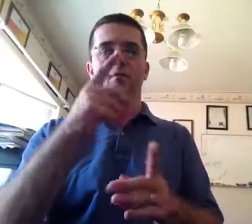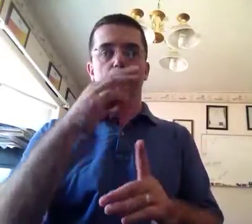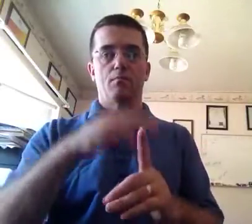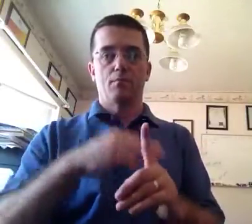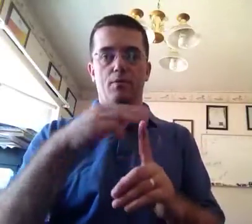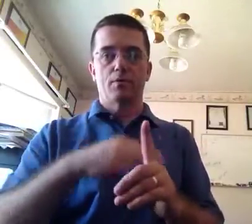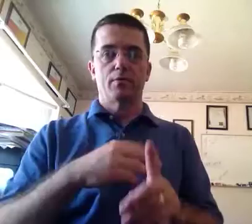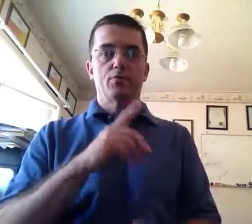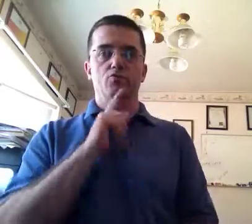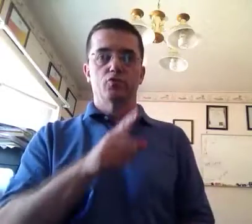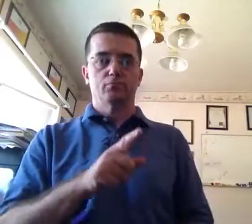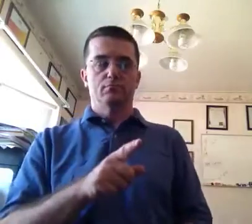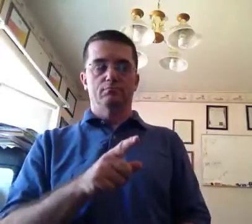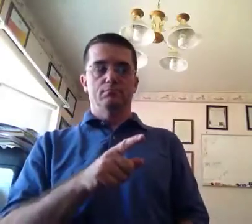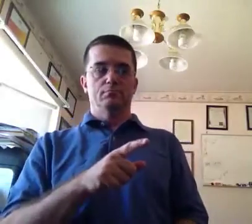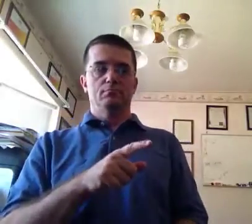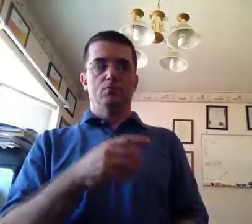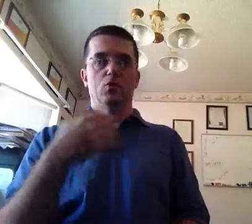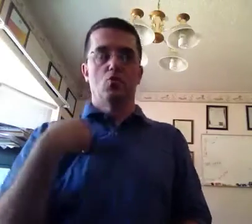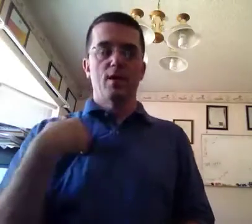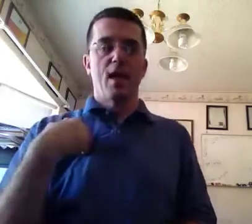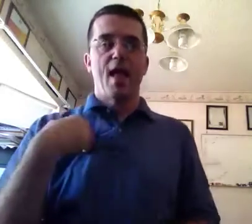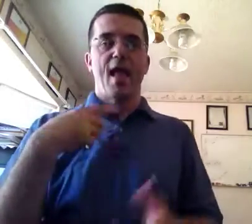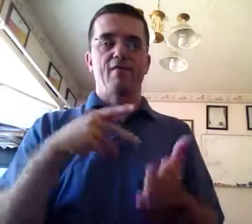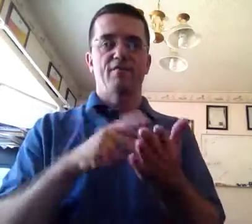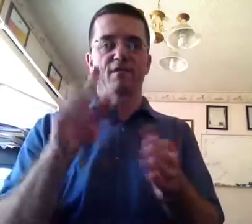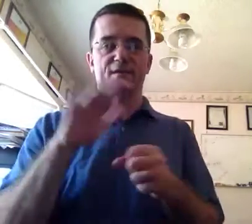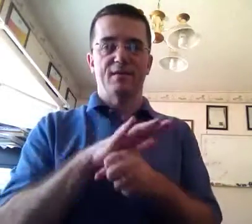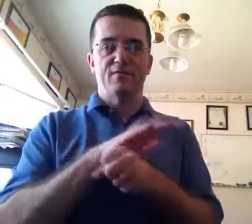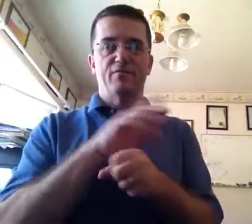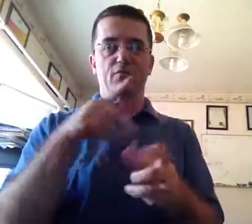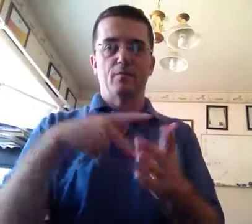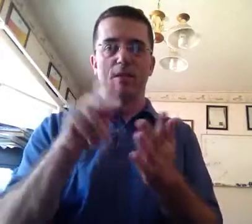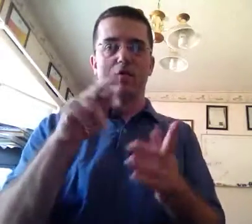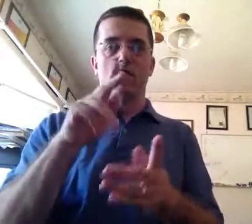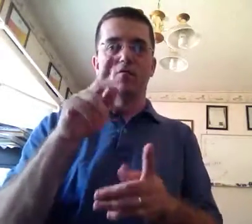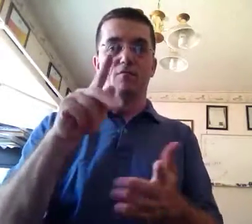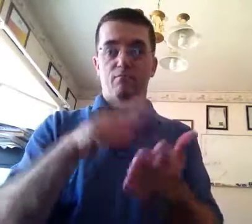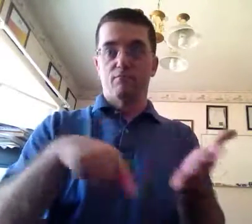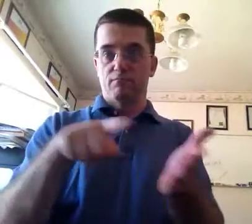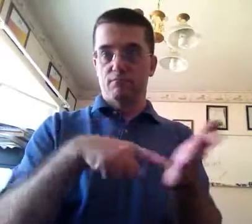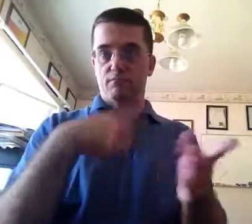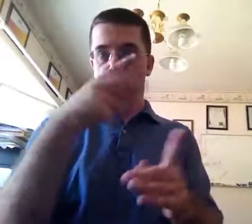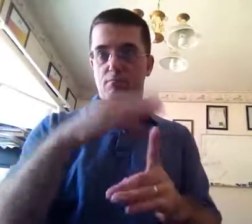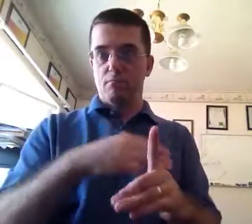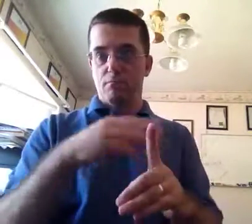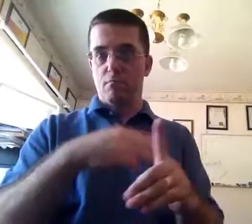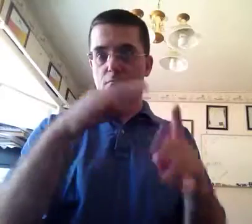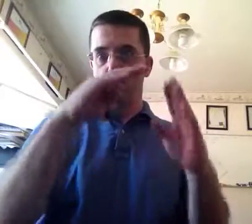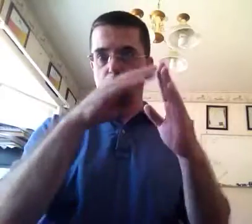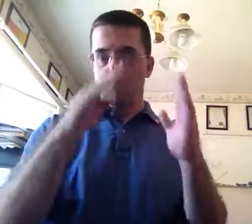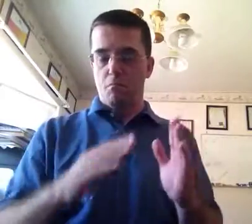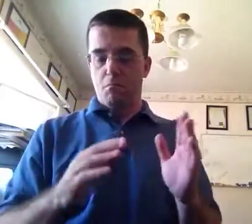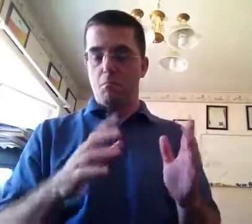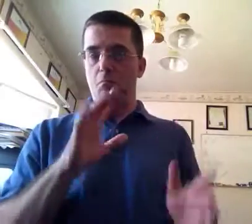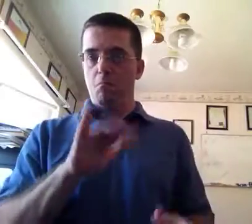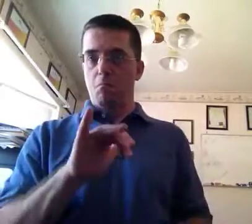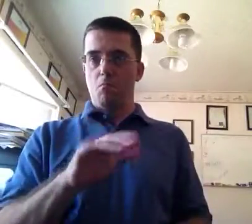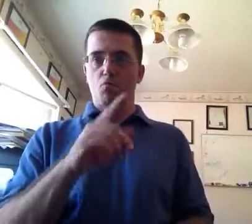True. Okay. So we got enough to pay off the mortgage liquid, and we got enough to take care of Pop. So we're doing the right thing for the long-term future, and we're